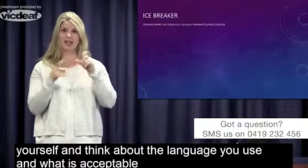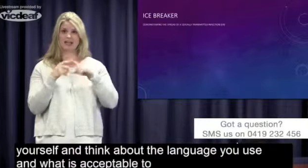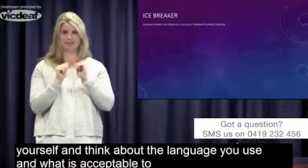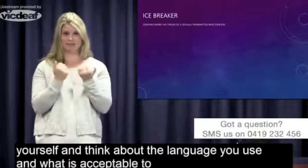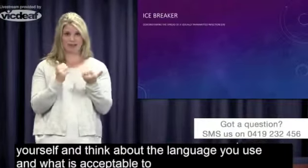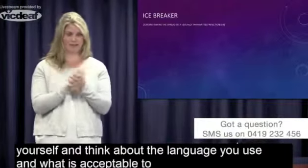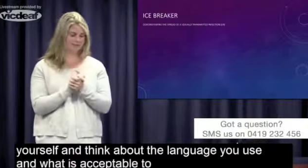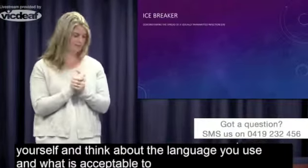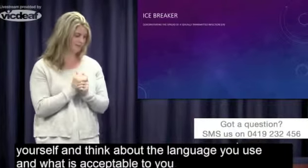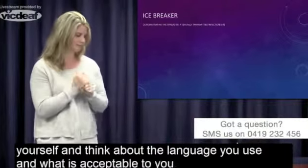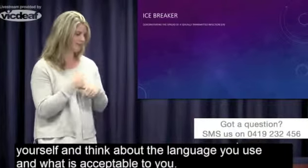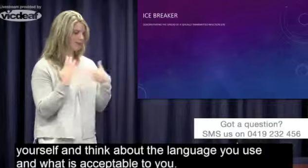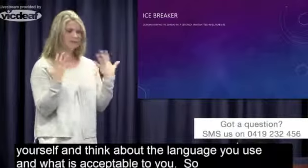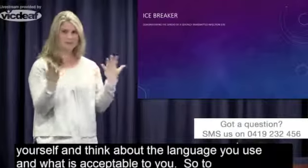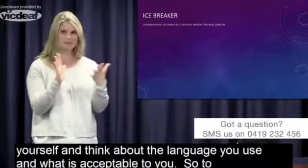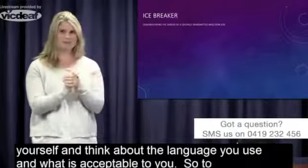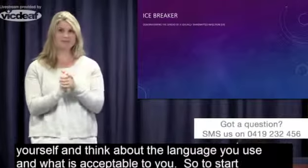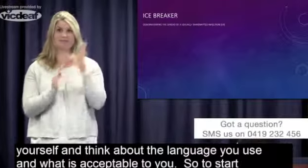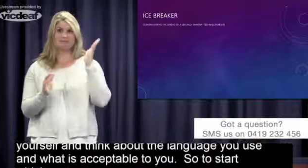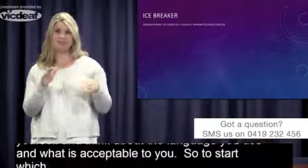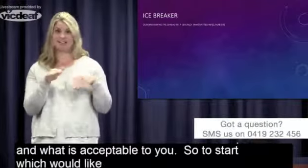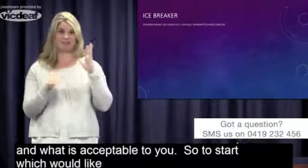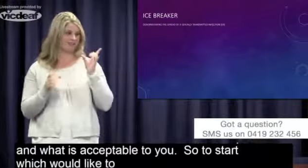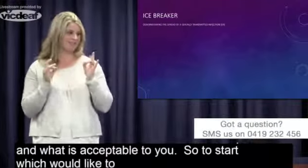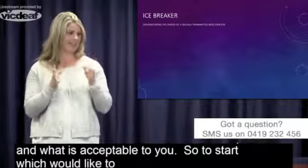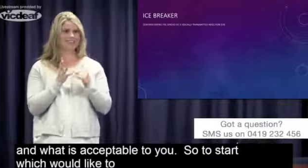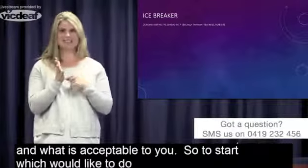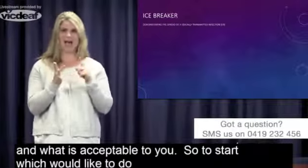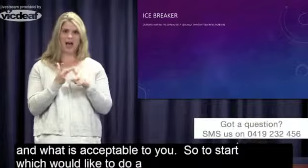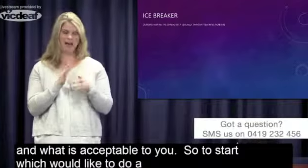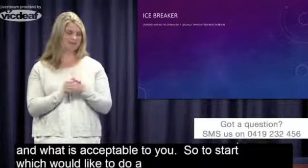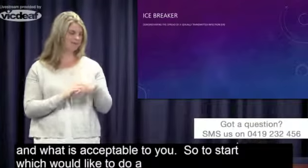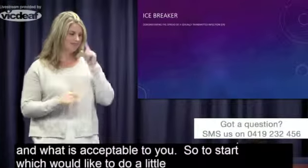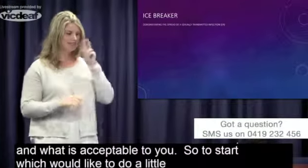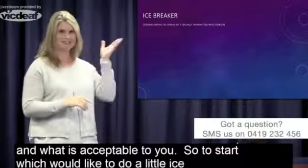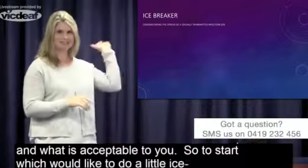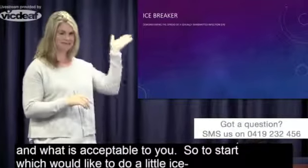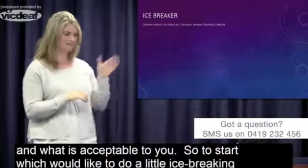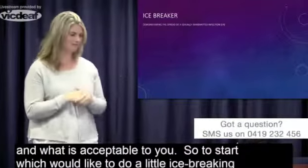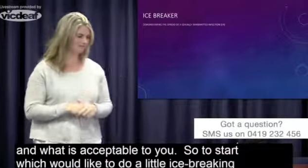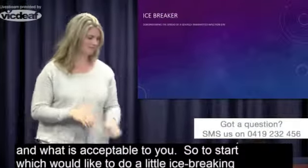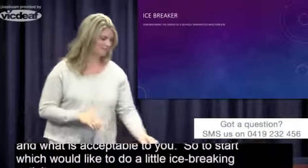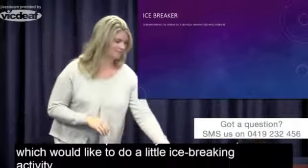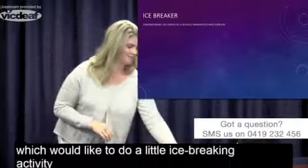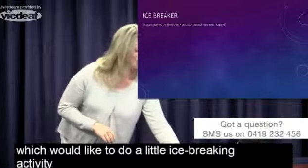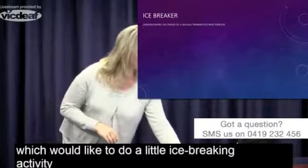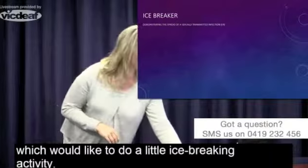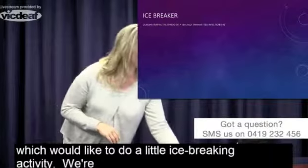So to start with, I'd like to just do a little ice-breaking activity, and we're going to talk about STIs.